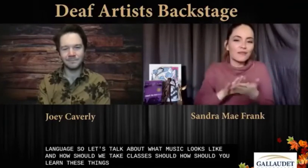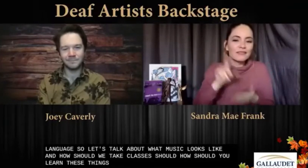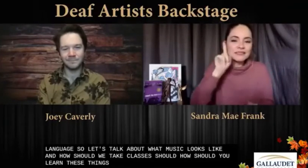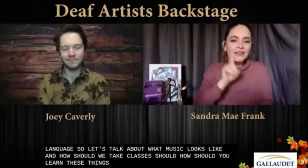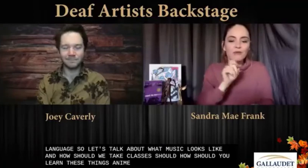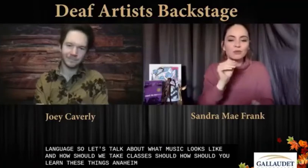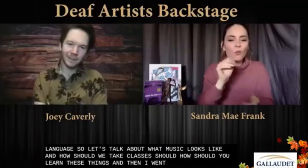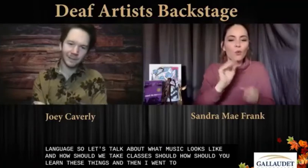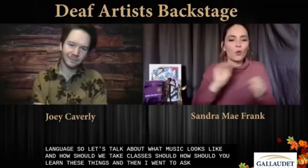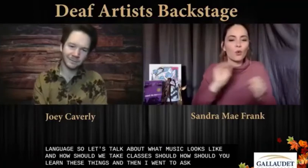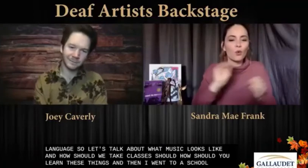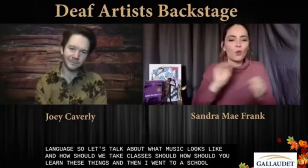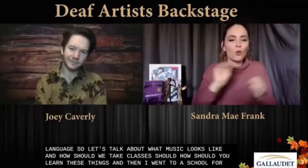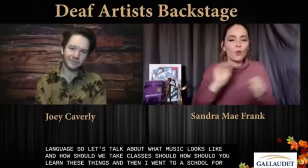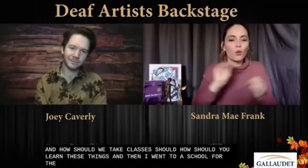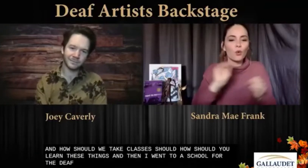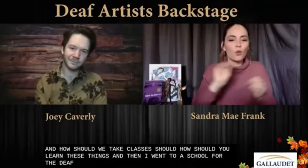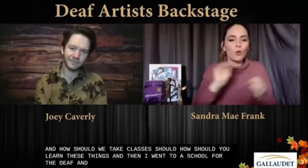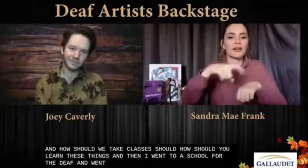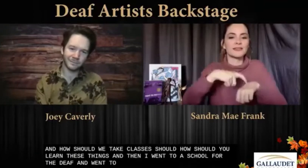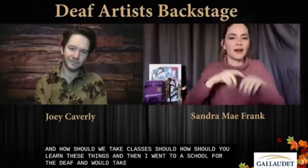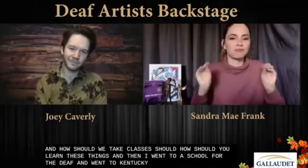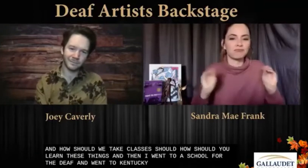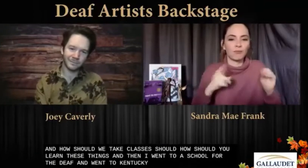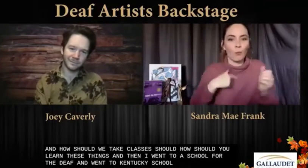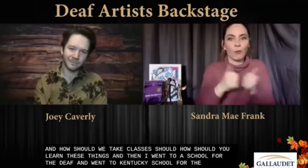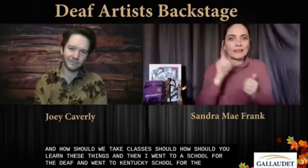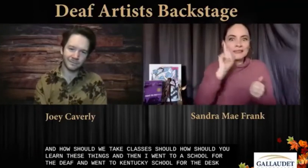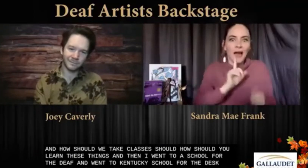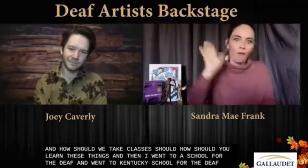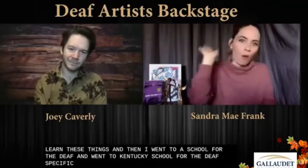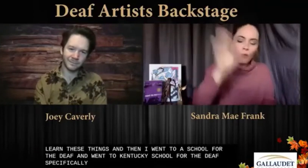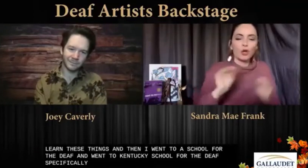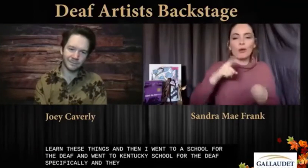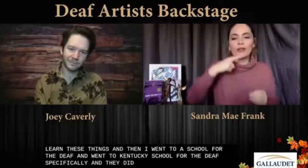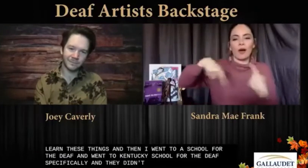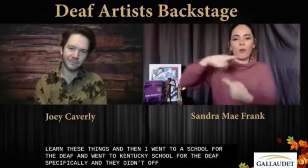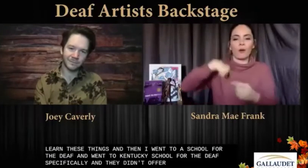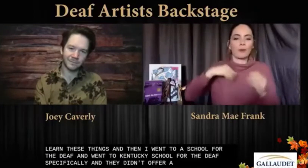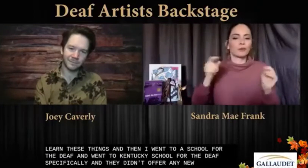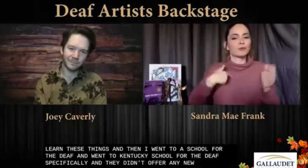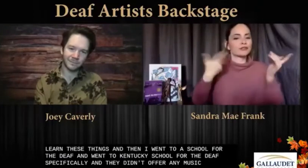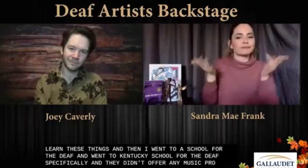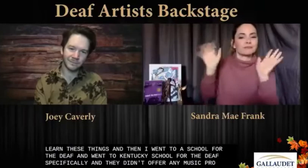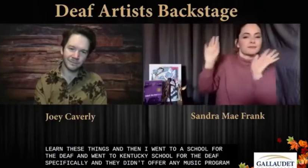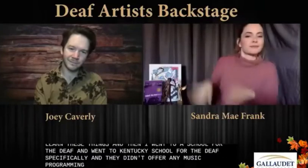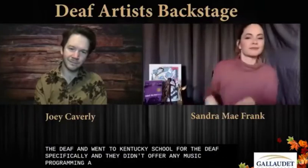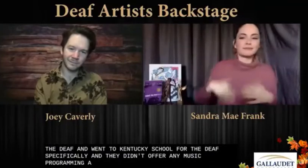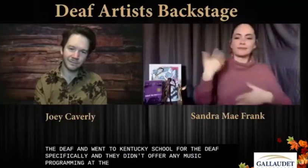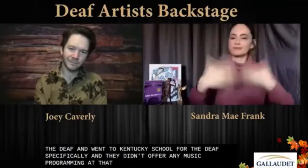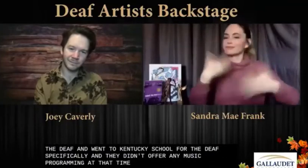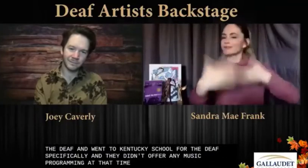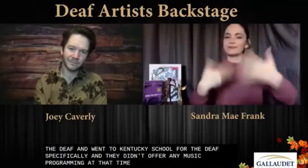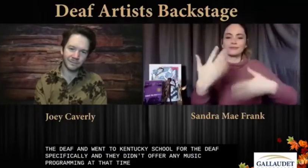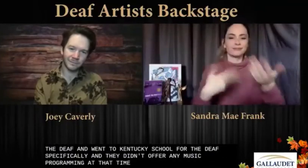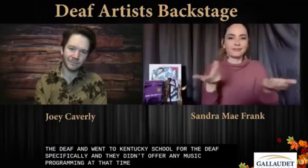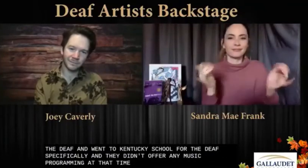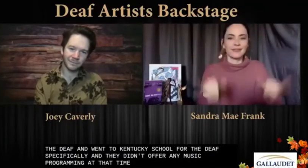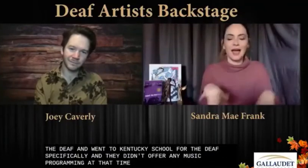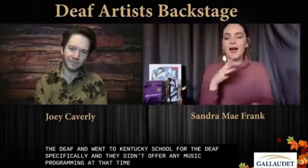and then I went to a school for the deaf I went to Kentucky school for the deaf specifically and they didn't offer any music programming at that time